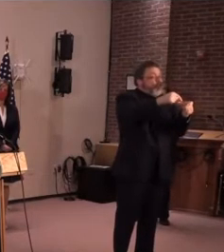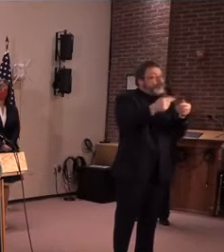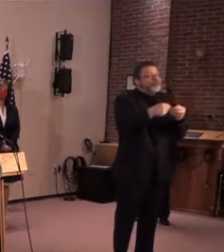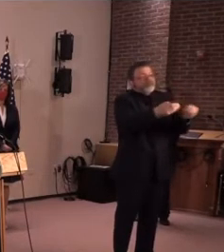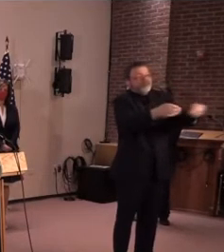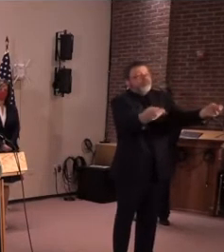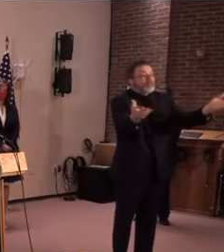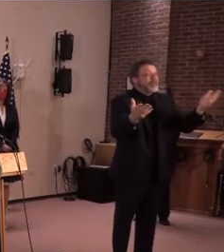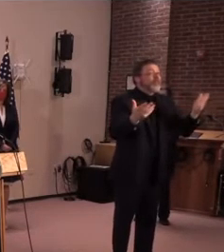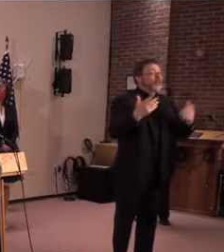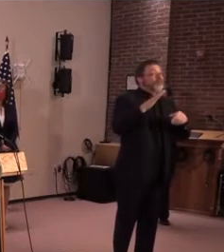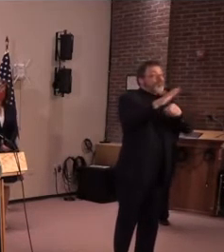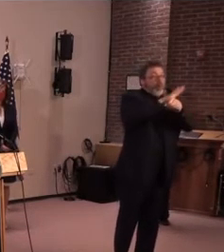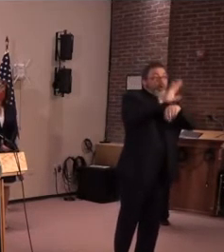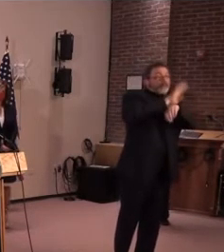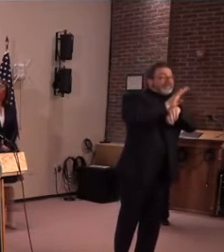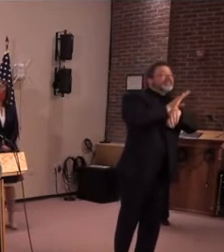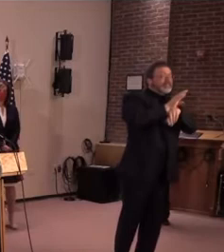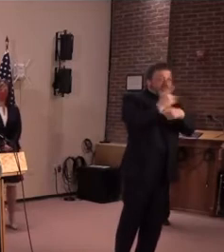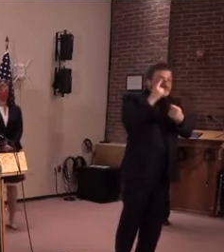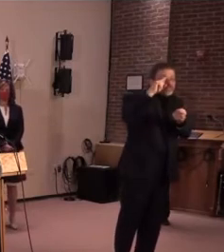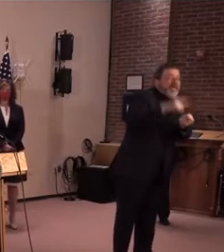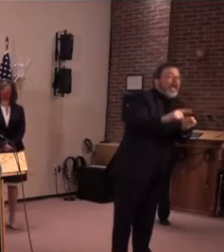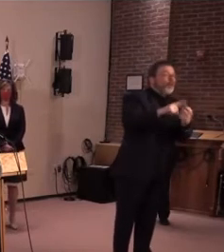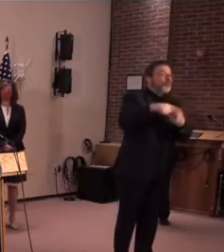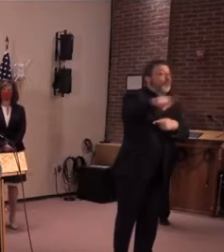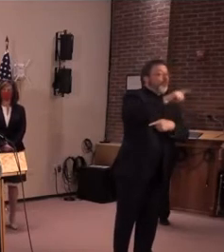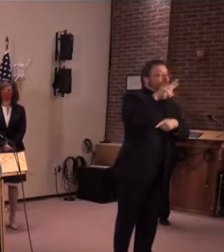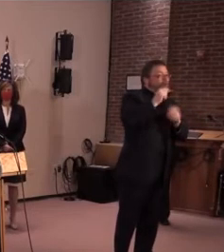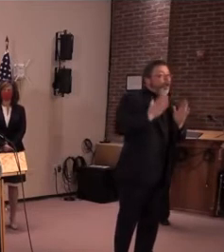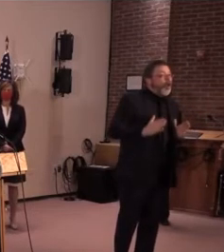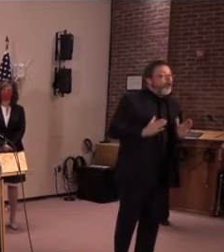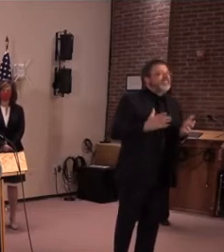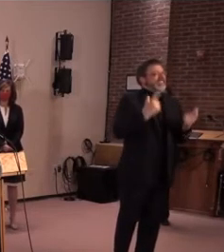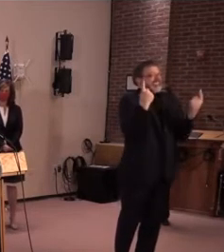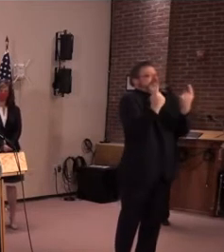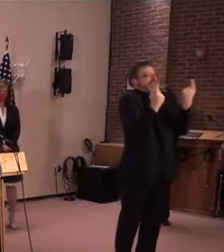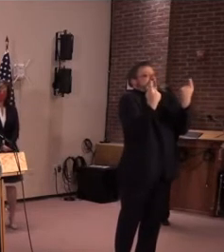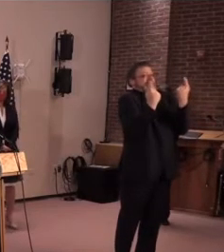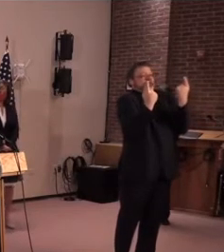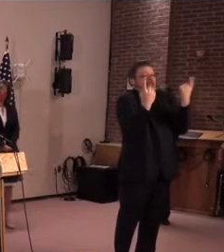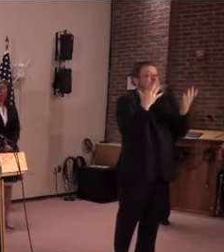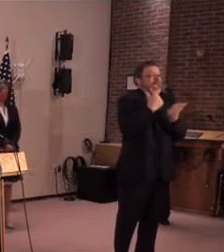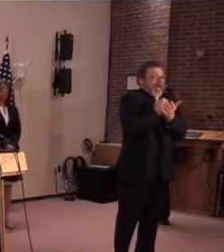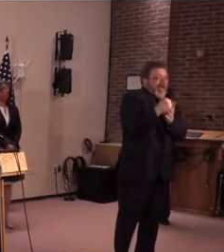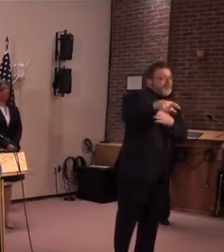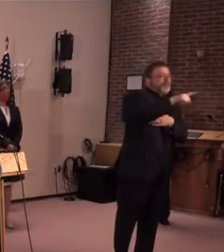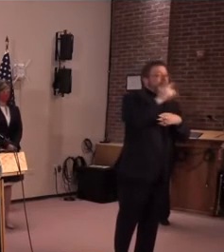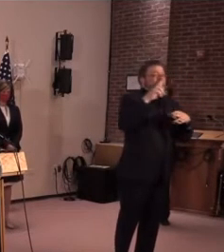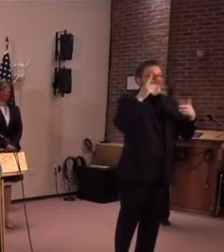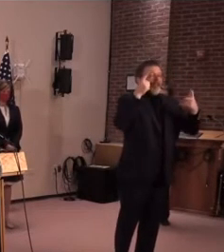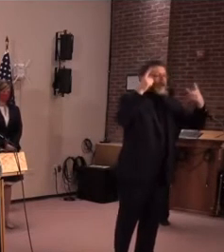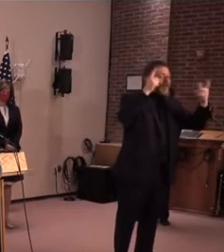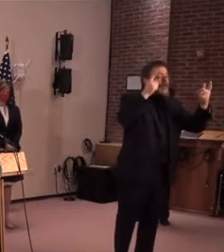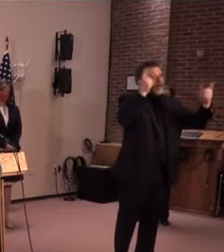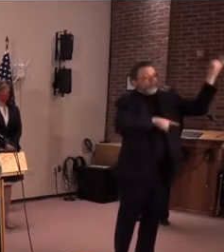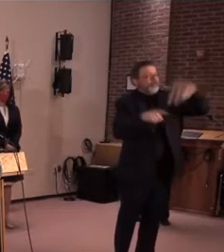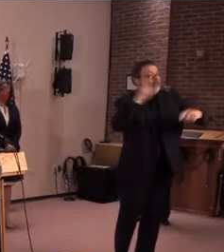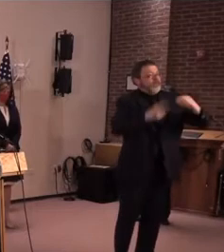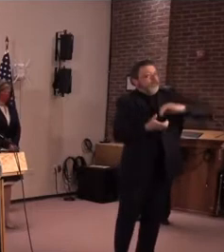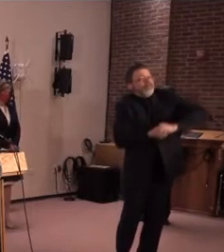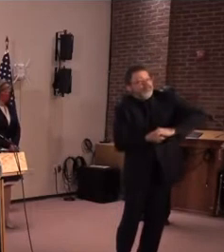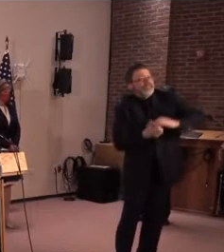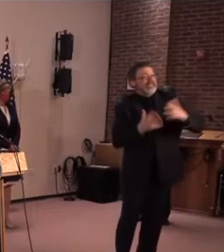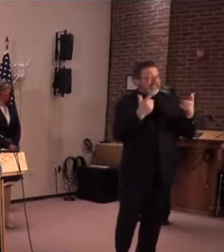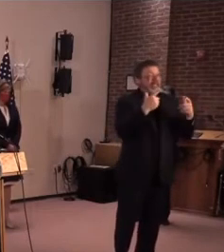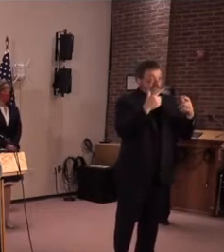create discounted opportunities or packages at inns, stores, and restaurants, for example, for Vermonters